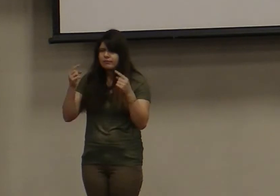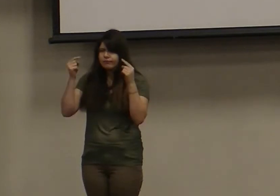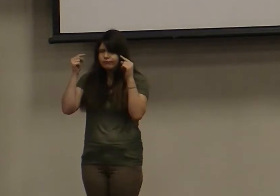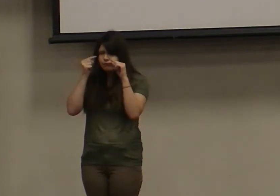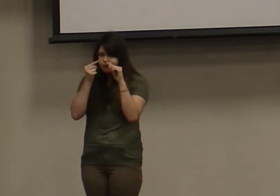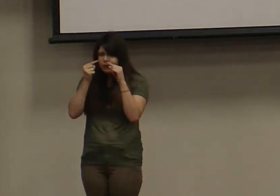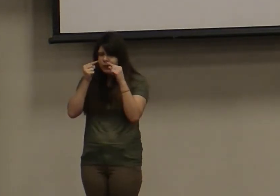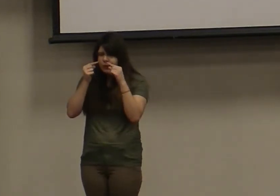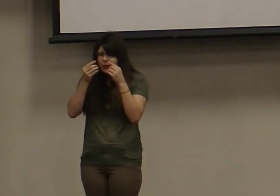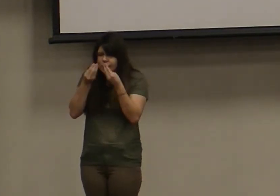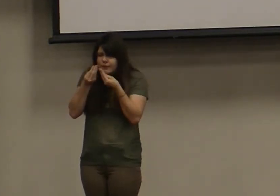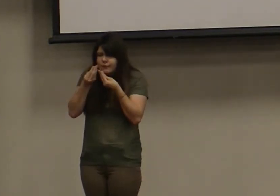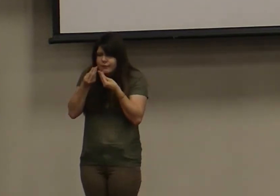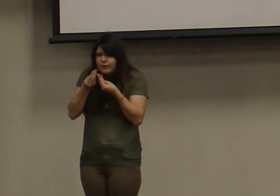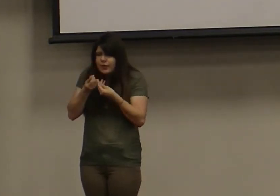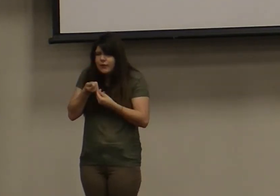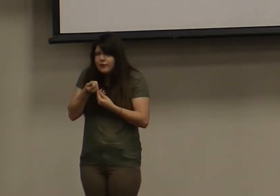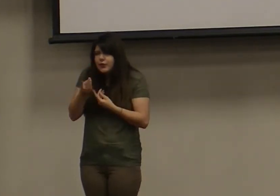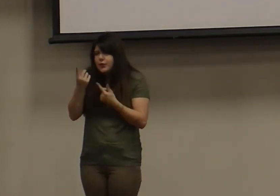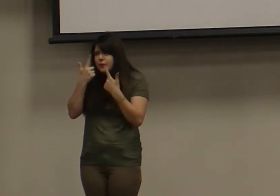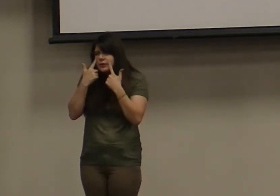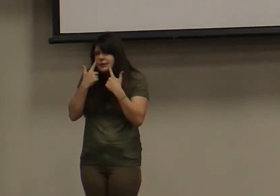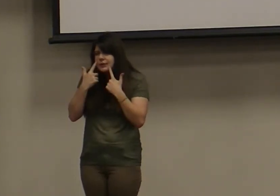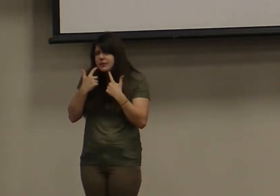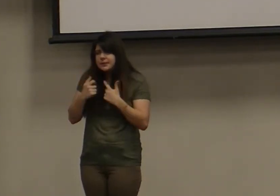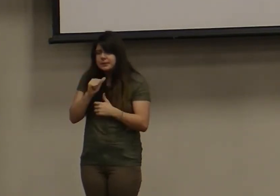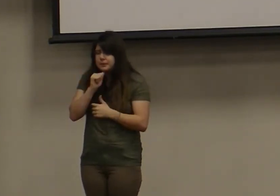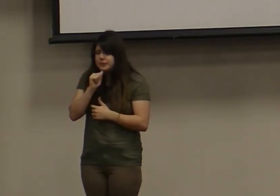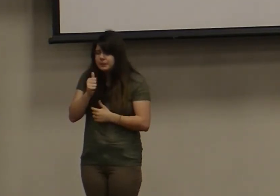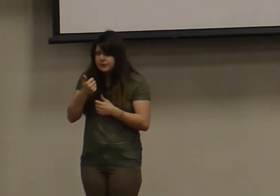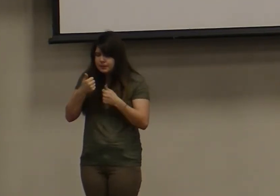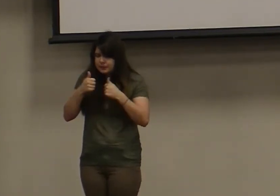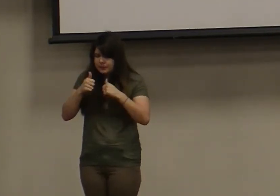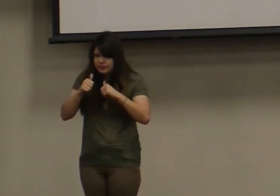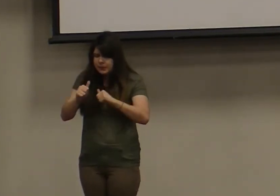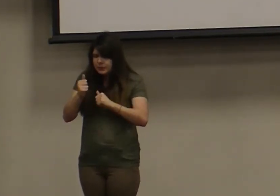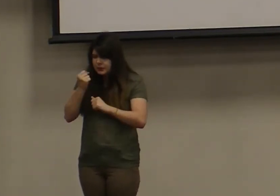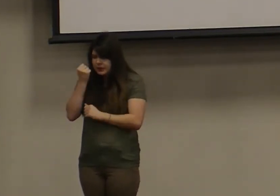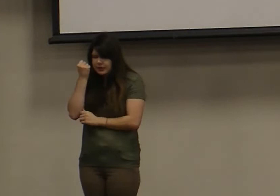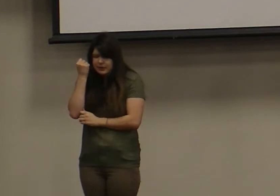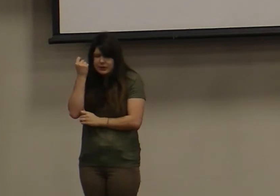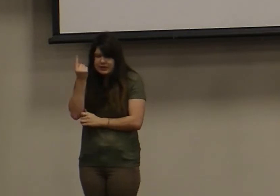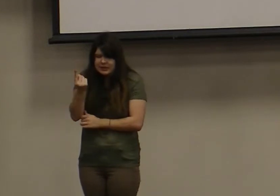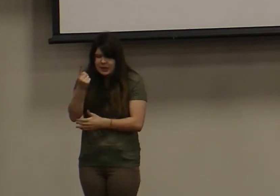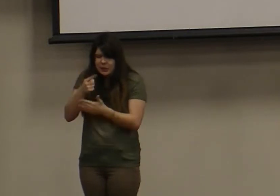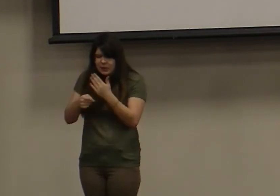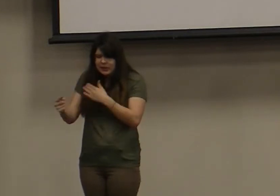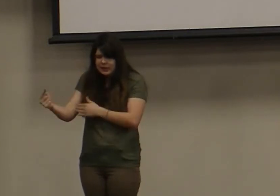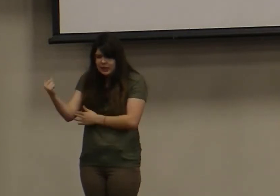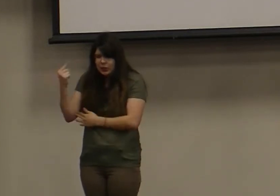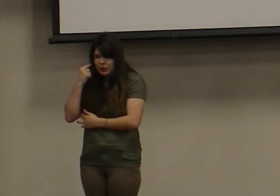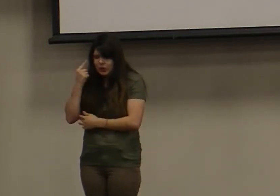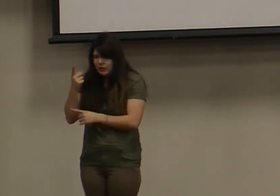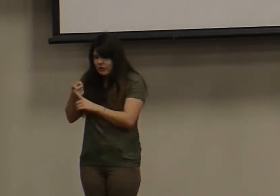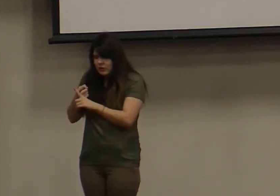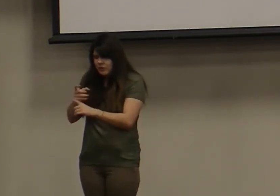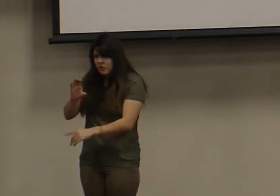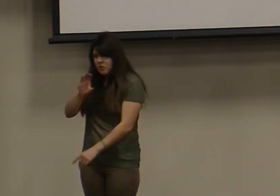few tears, but he was trying to wrap his mind around what he had heard from the sheriff's